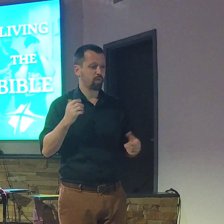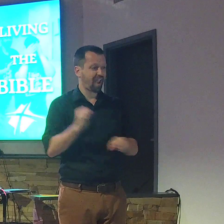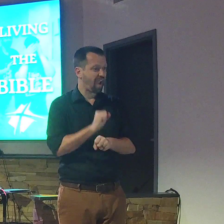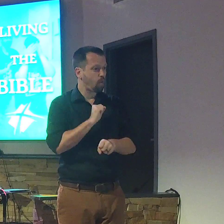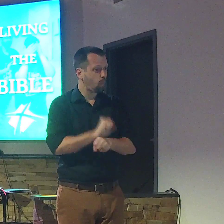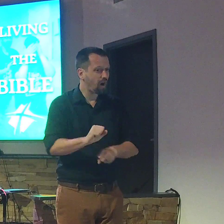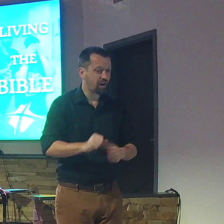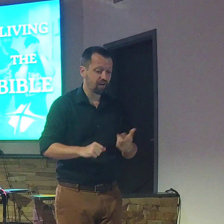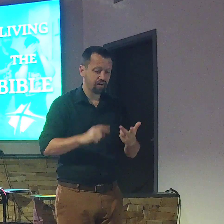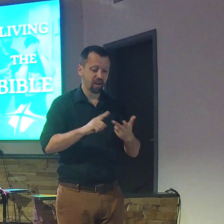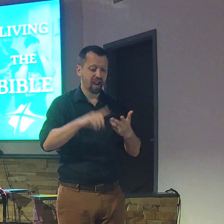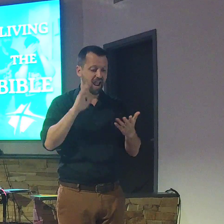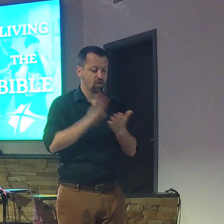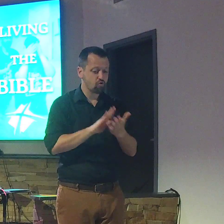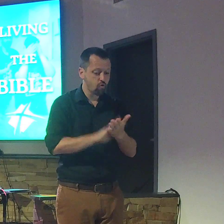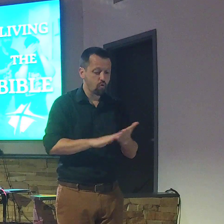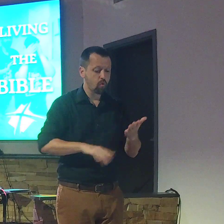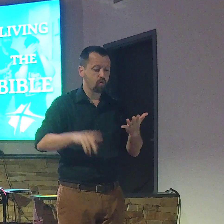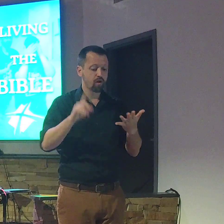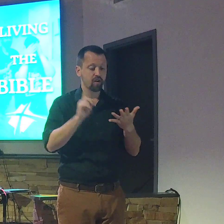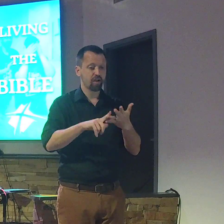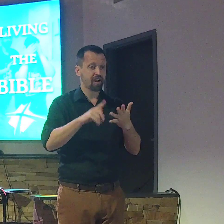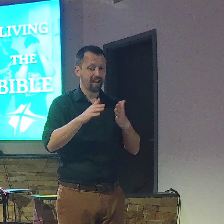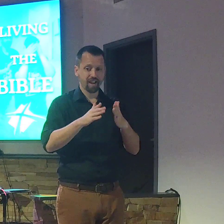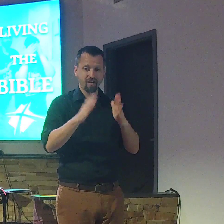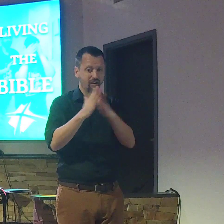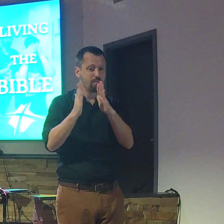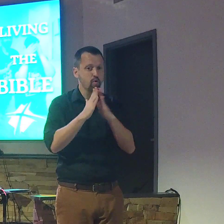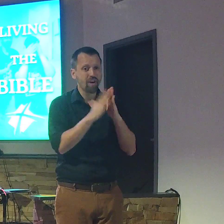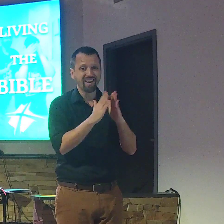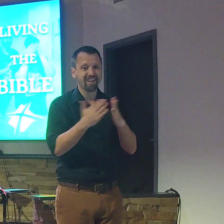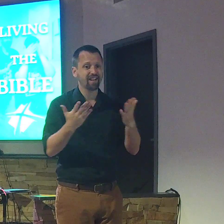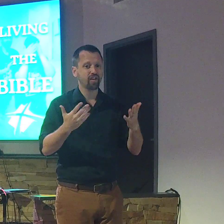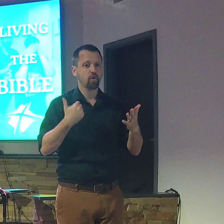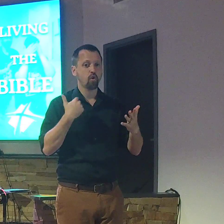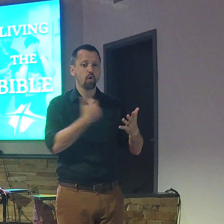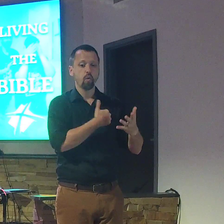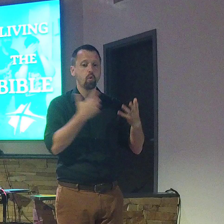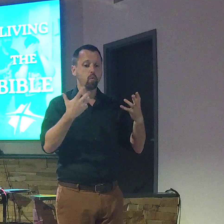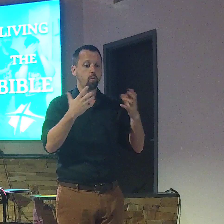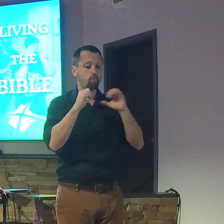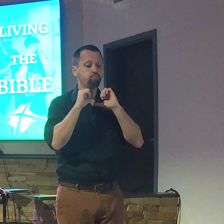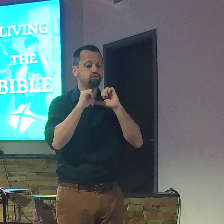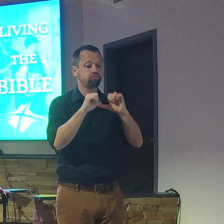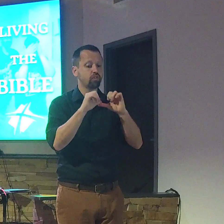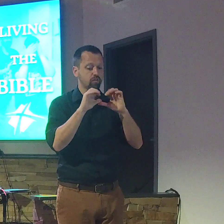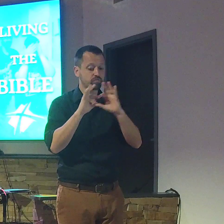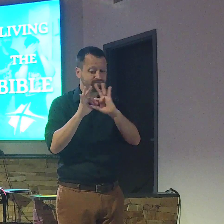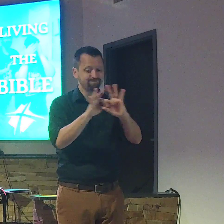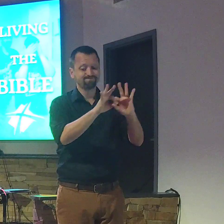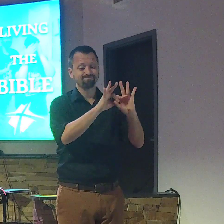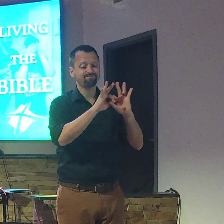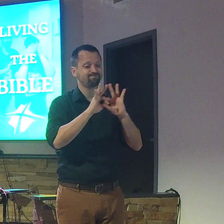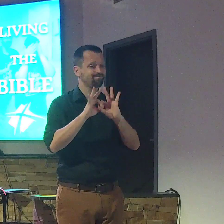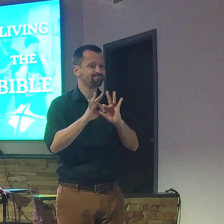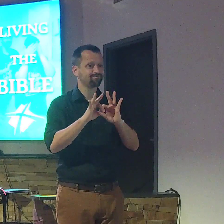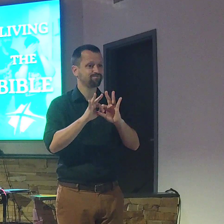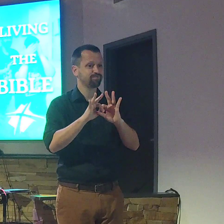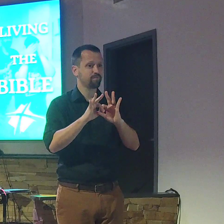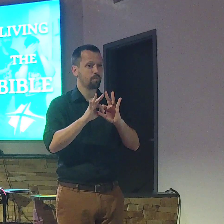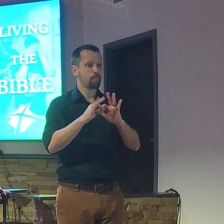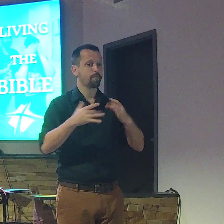work, at school, in our neighborhood. We want to do those things. But the thing about it is